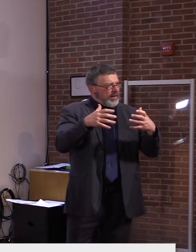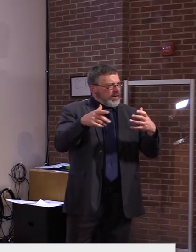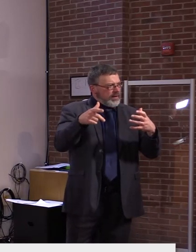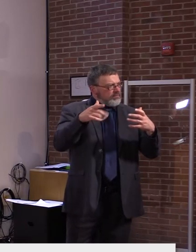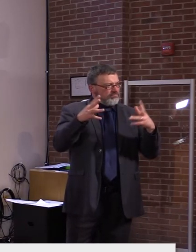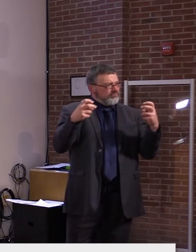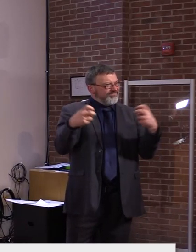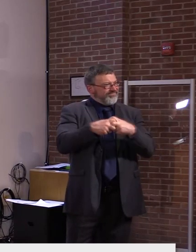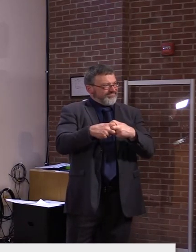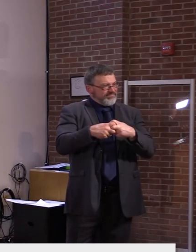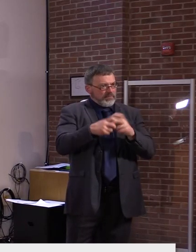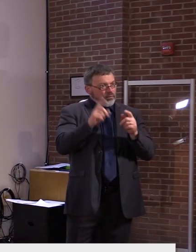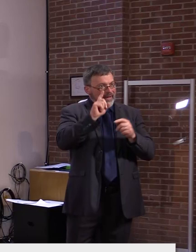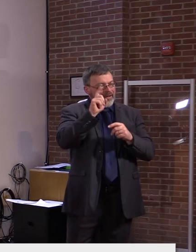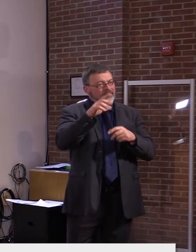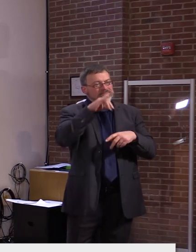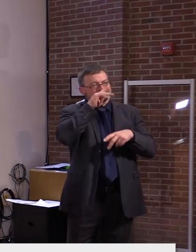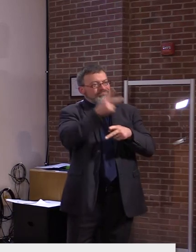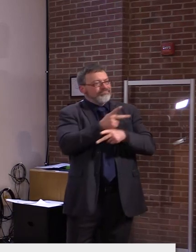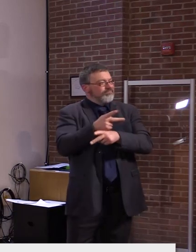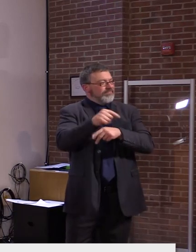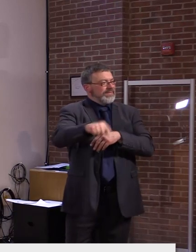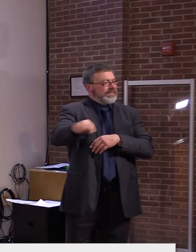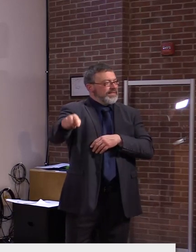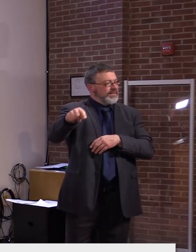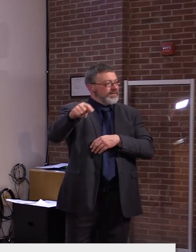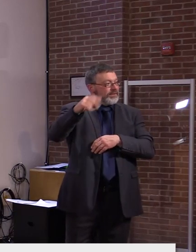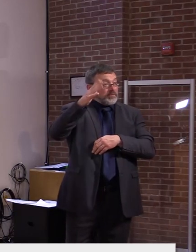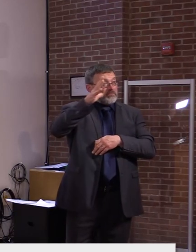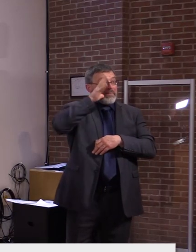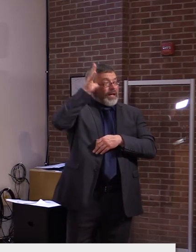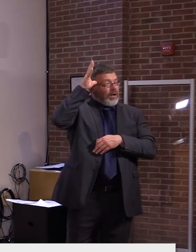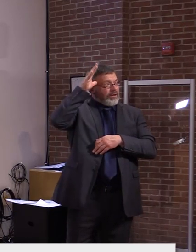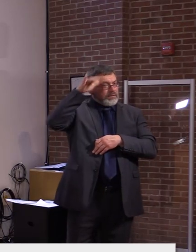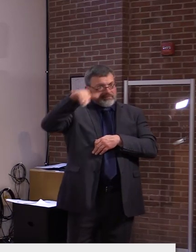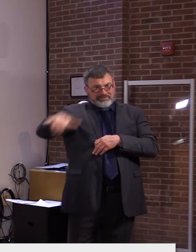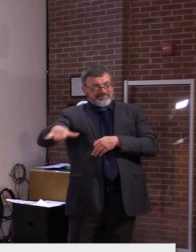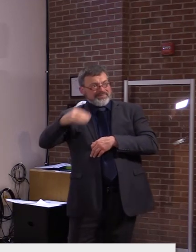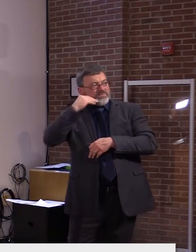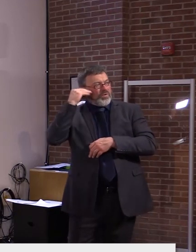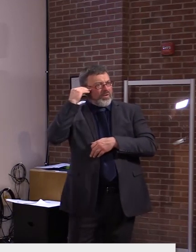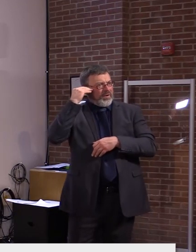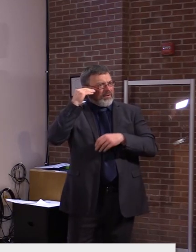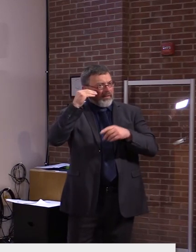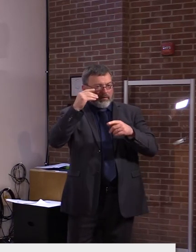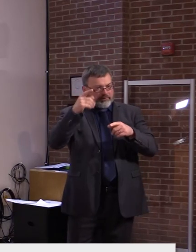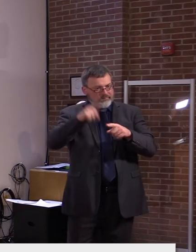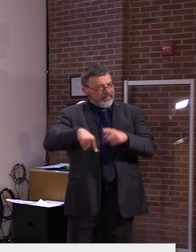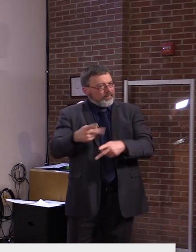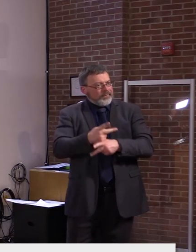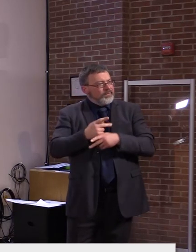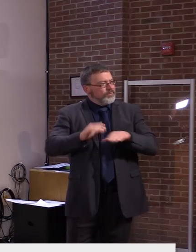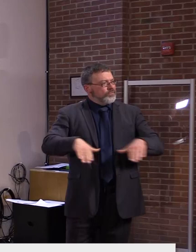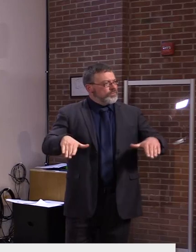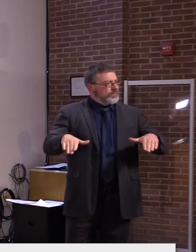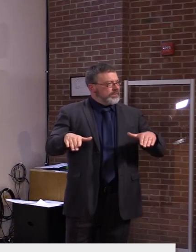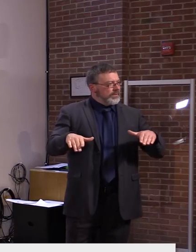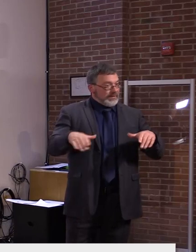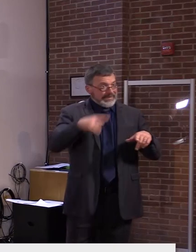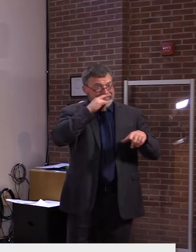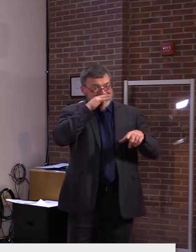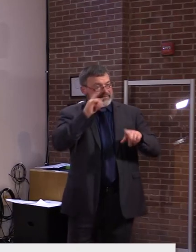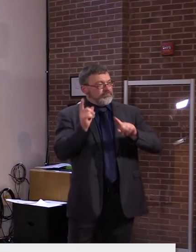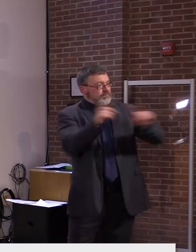workers for childcare. Parents have to stay home. Now with cases in schools, kids might have to be quarantined, have to stay